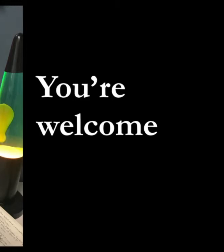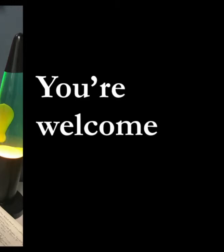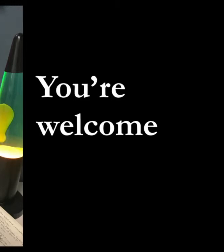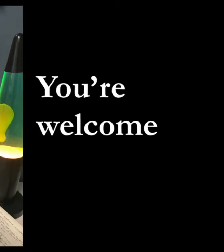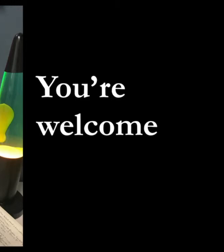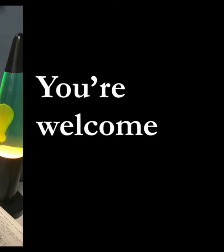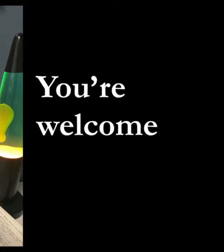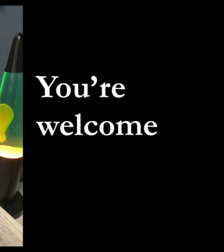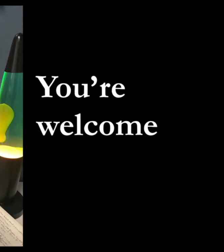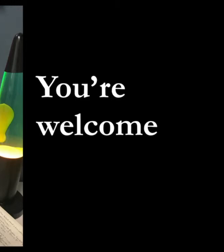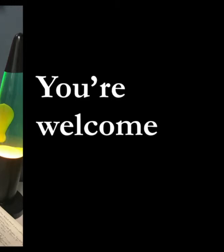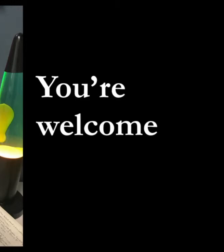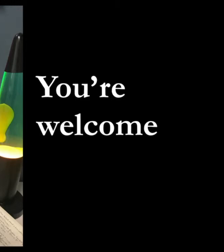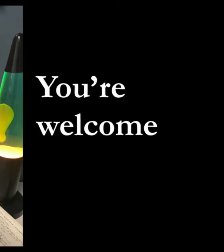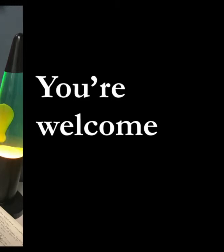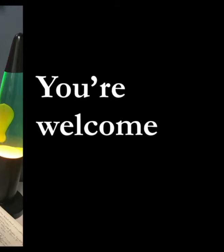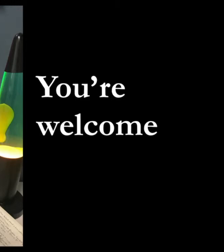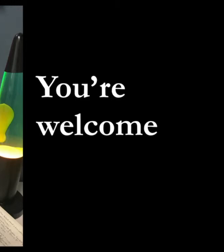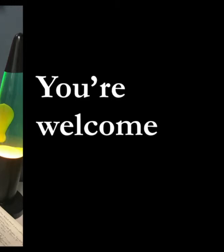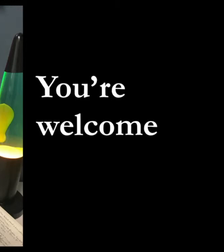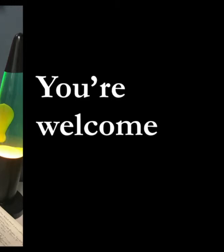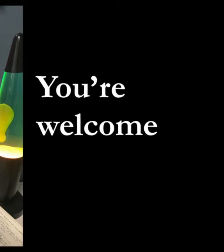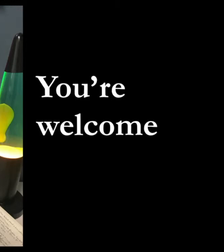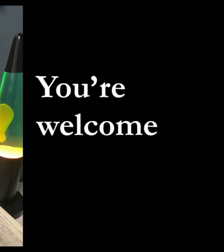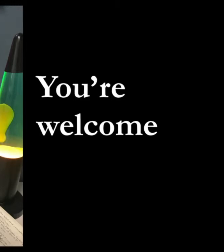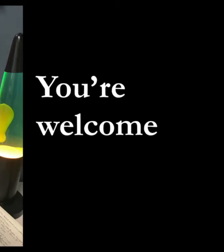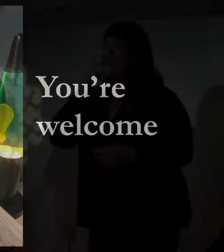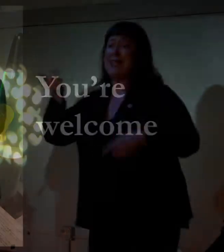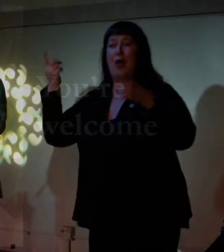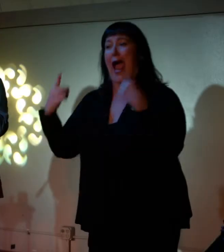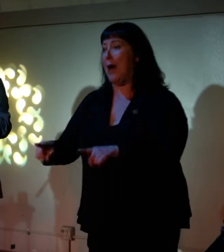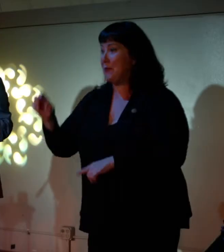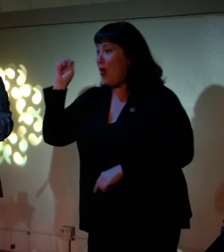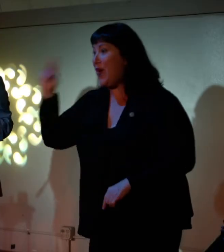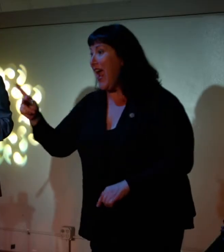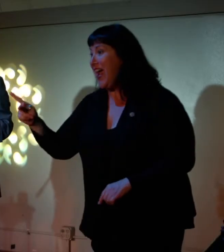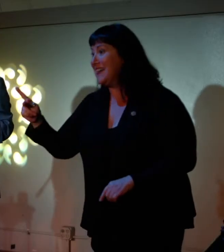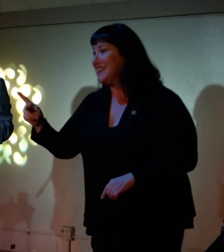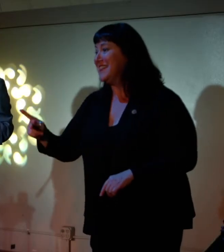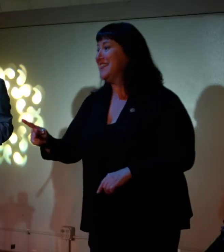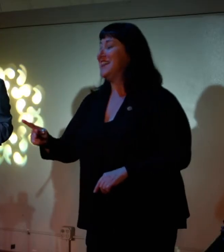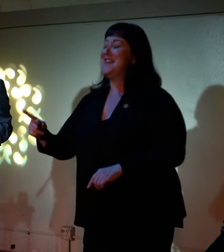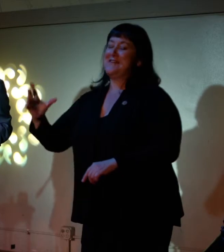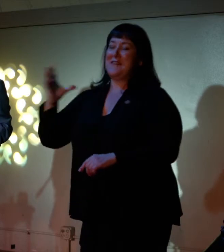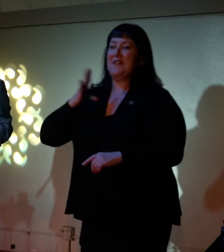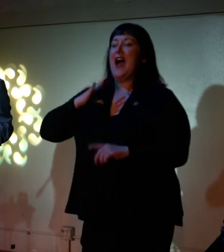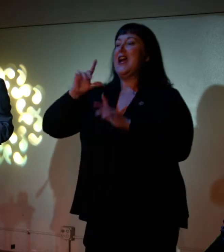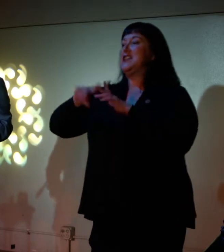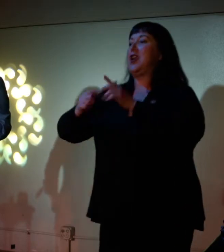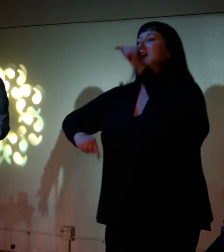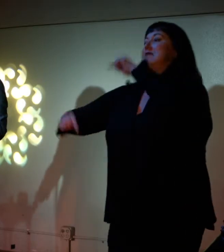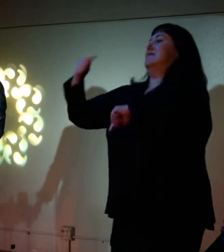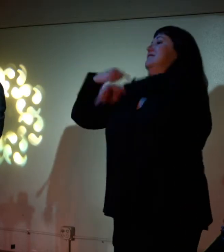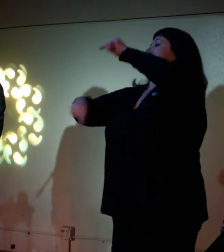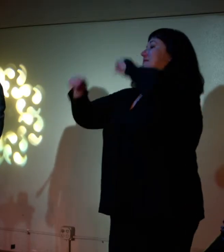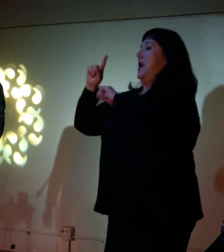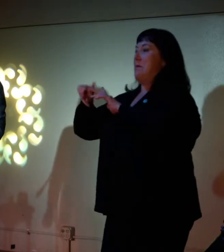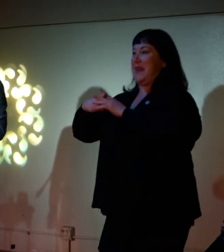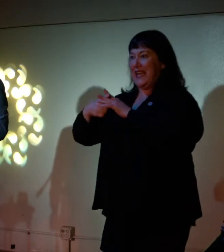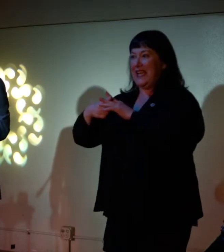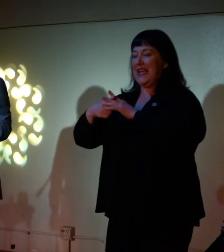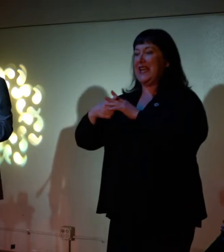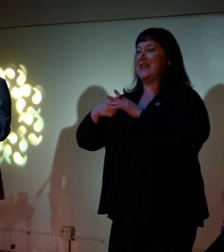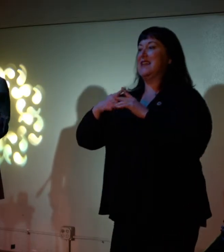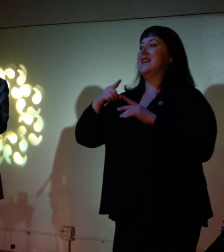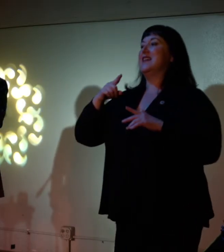structure around this shit, so let's just get going and see how we go, okay? Cool! So let's start at the very beginning. Turn of the century